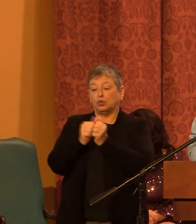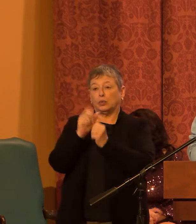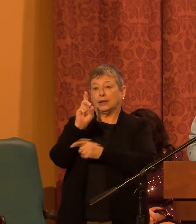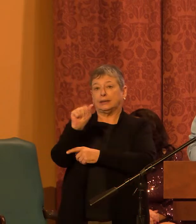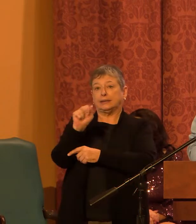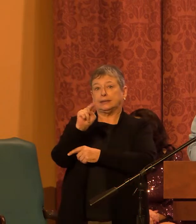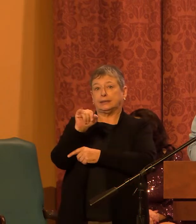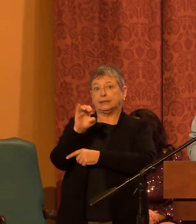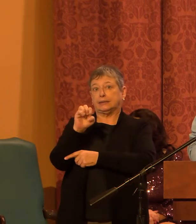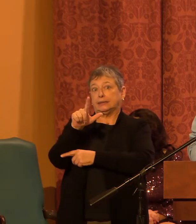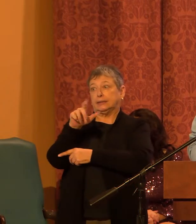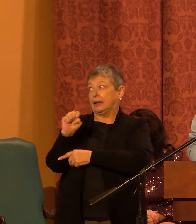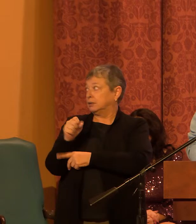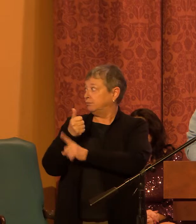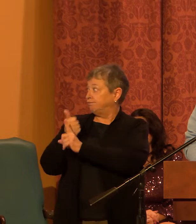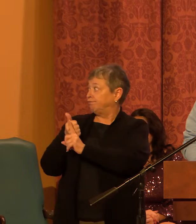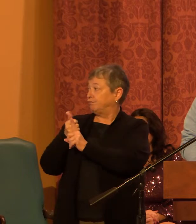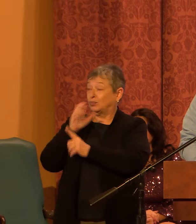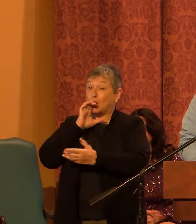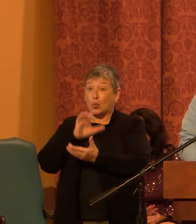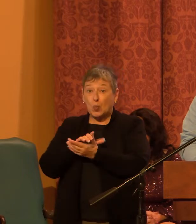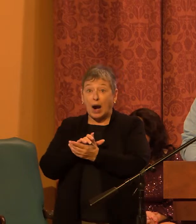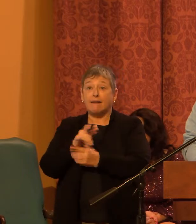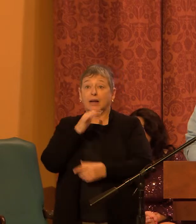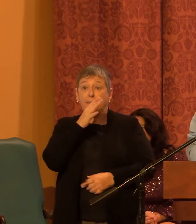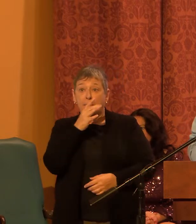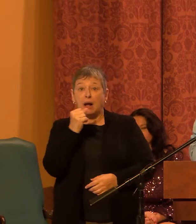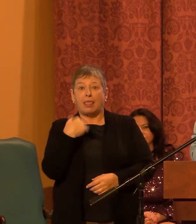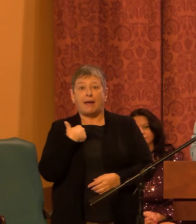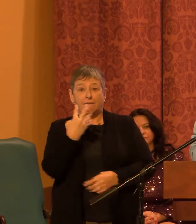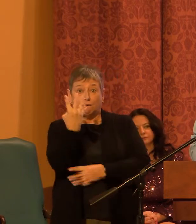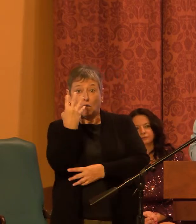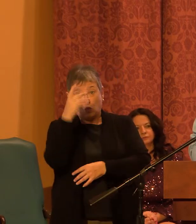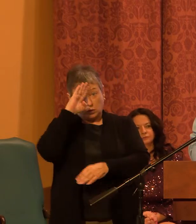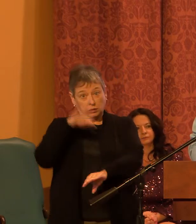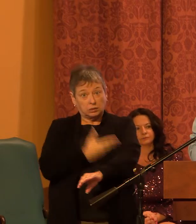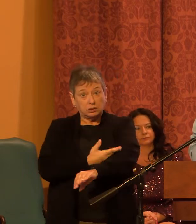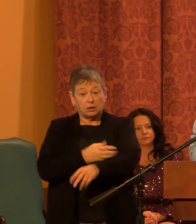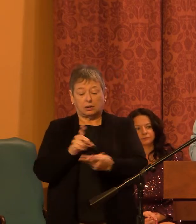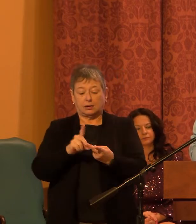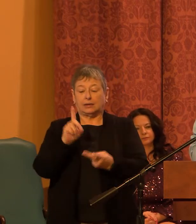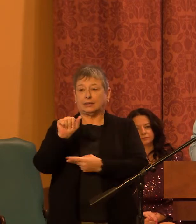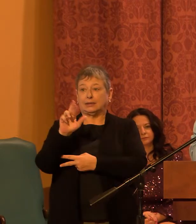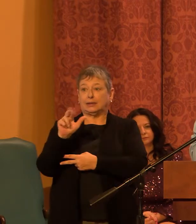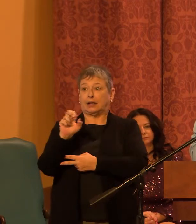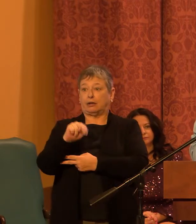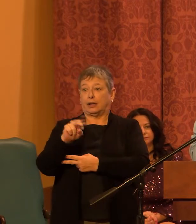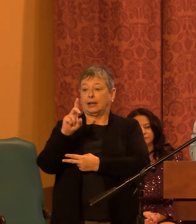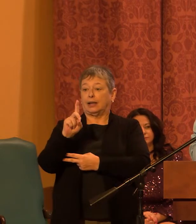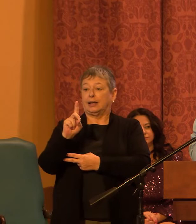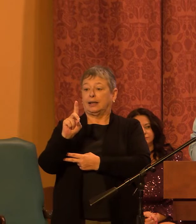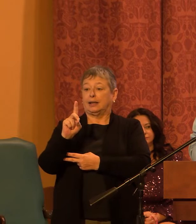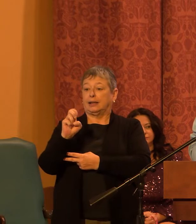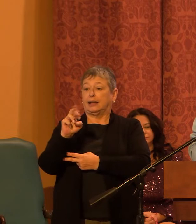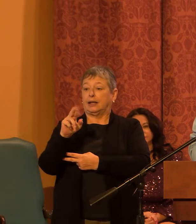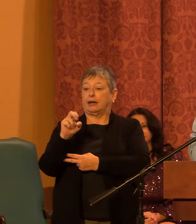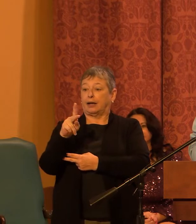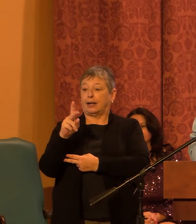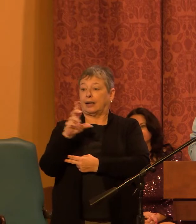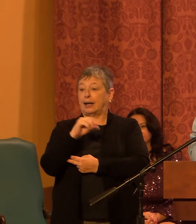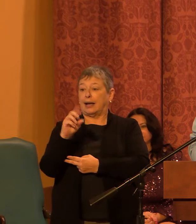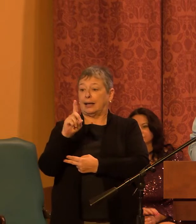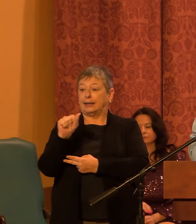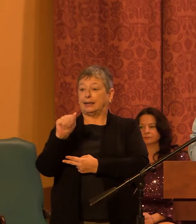Danielle. She is a wife, a mother of 4 sons. Garen, Garrick, and Gavin are